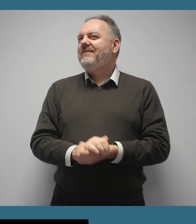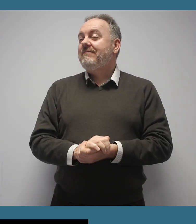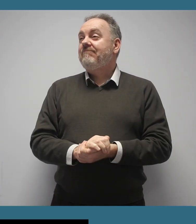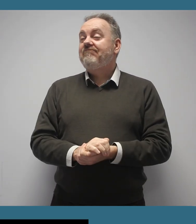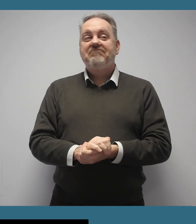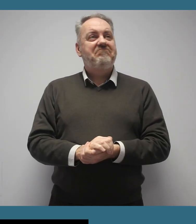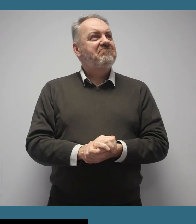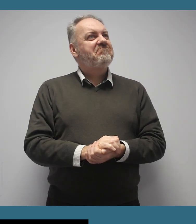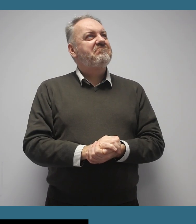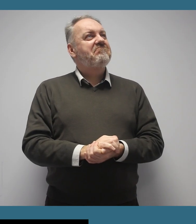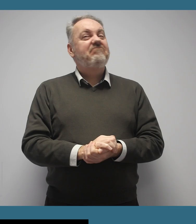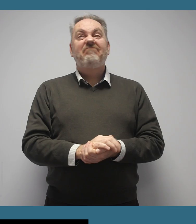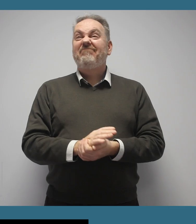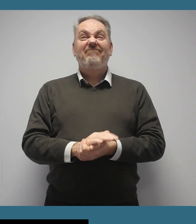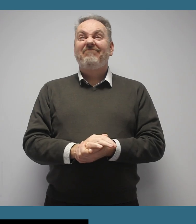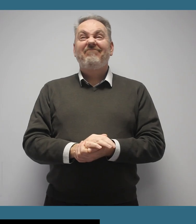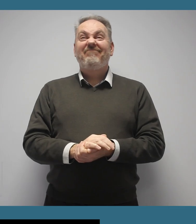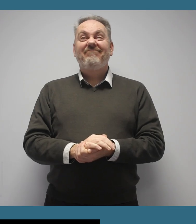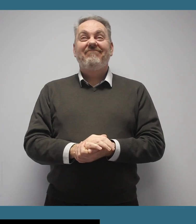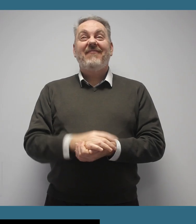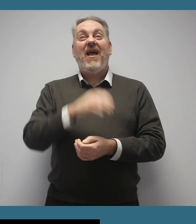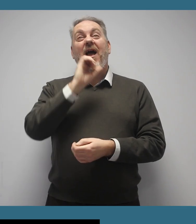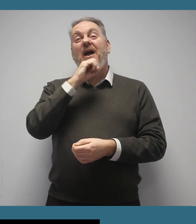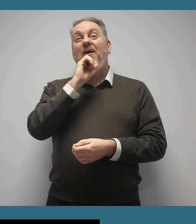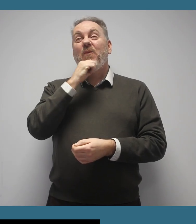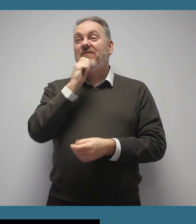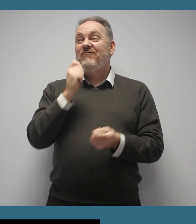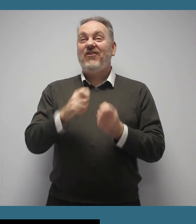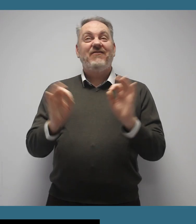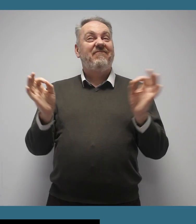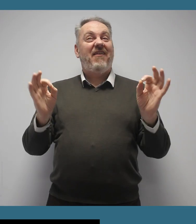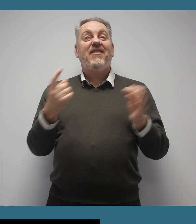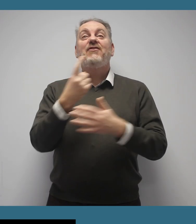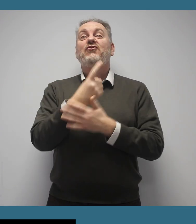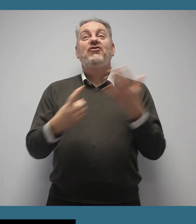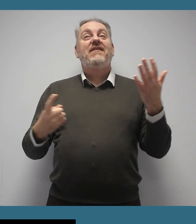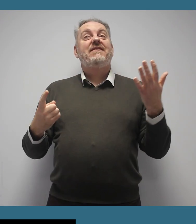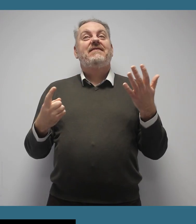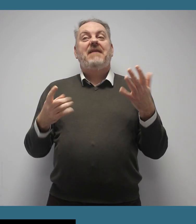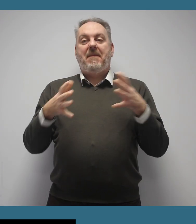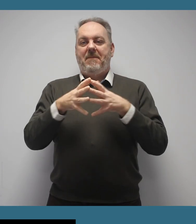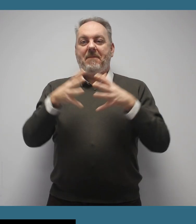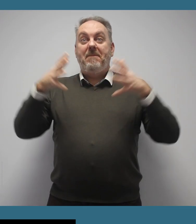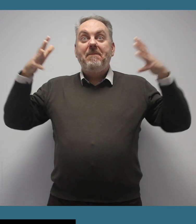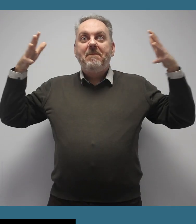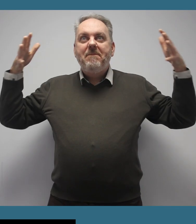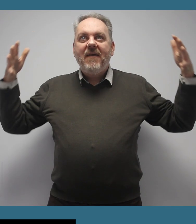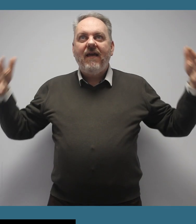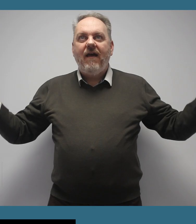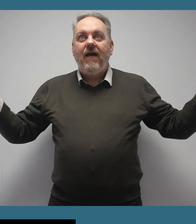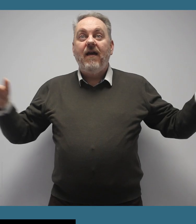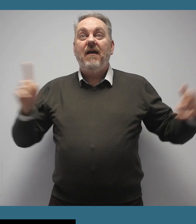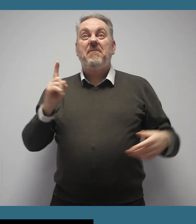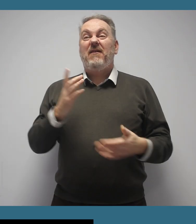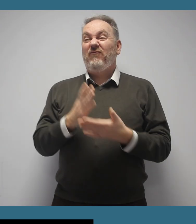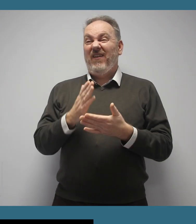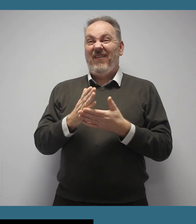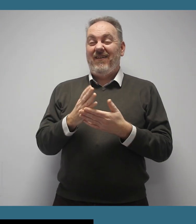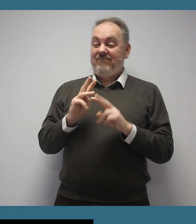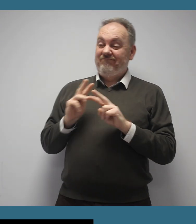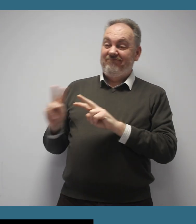No, I don't think so. You could just make it bigger. I think that for what it is, I think it's perfect. Actually, I really